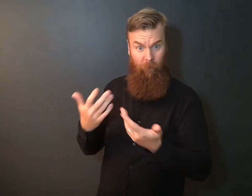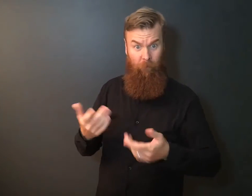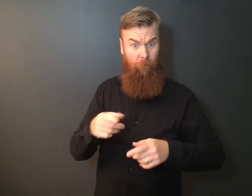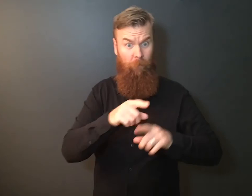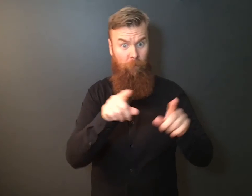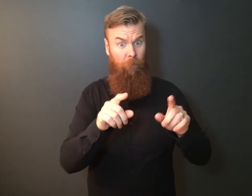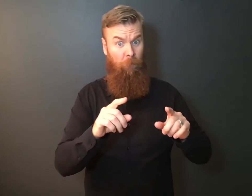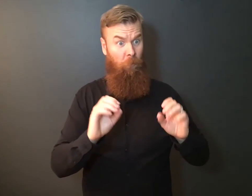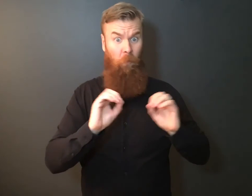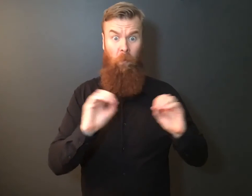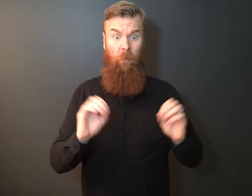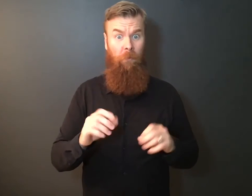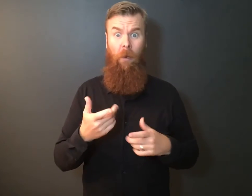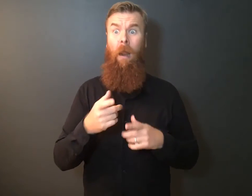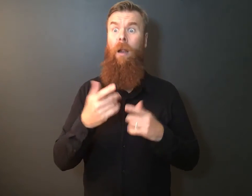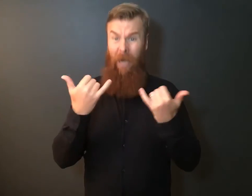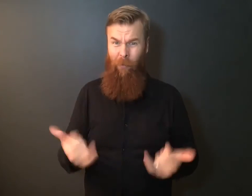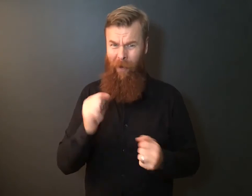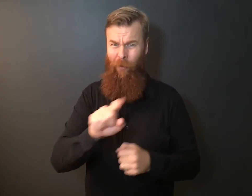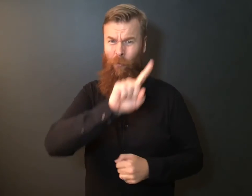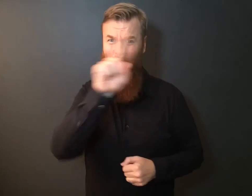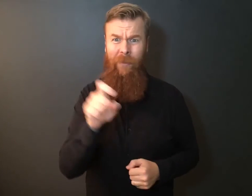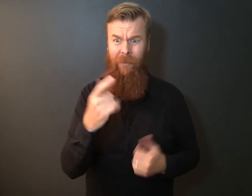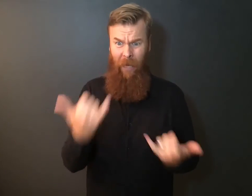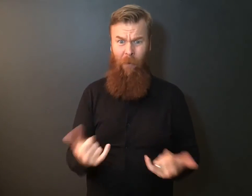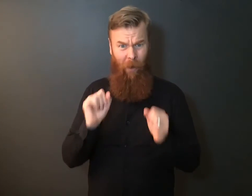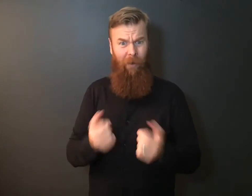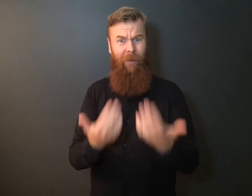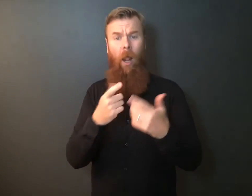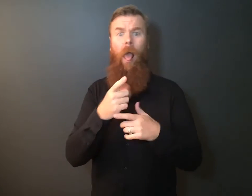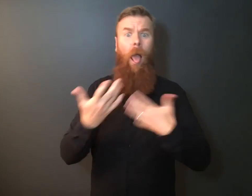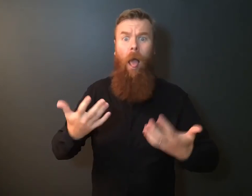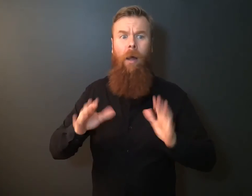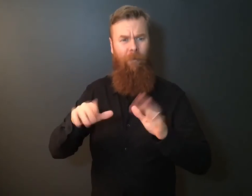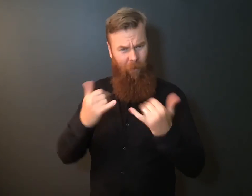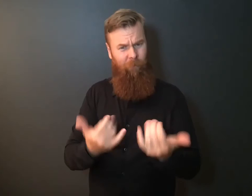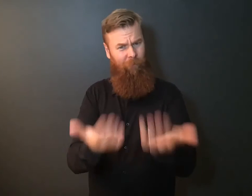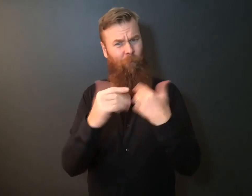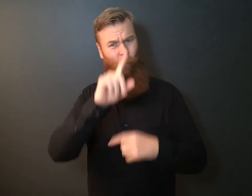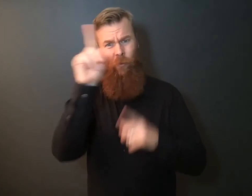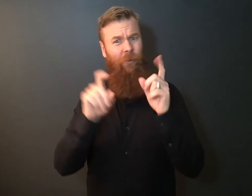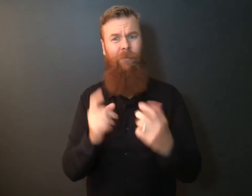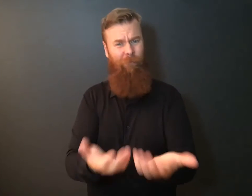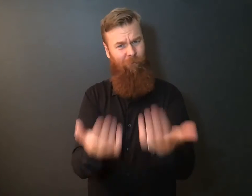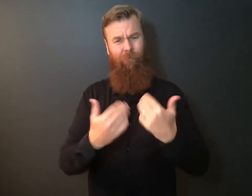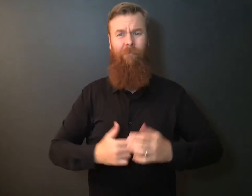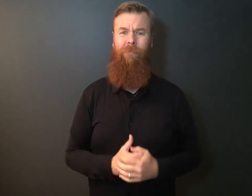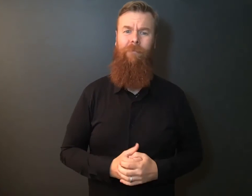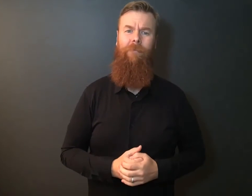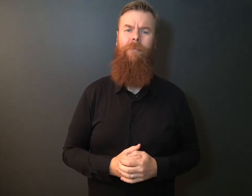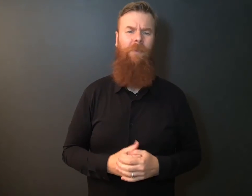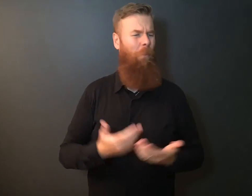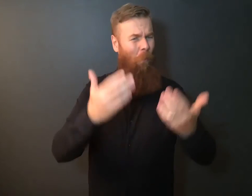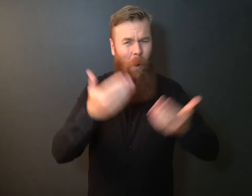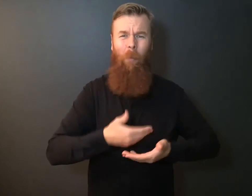can raise your hand and we can give you the floor so you can directly ask your question. So please feel welcome to